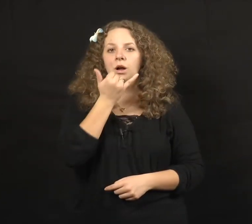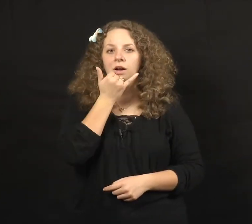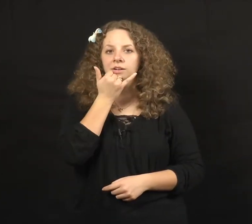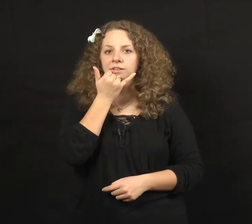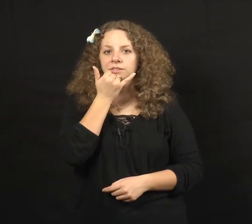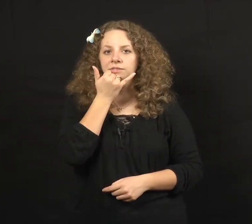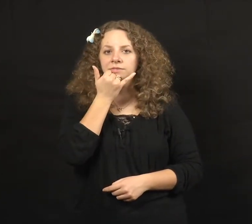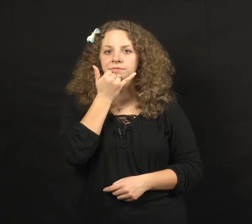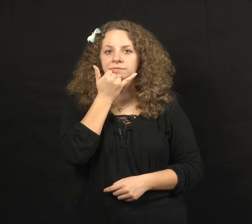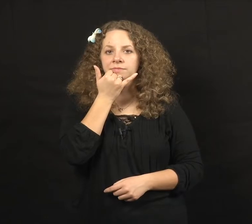Wrong?